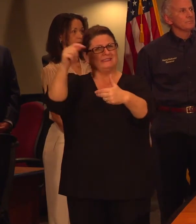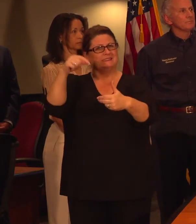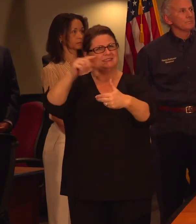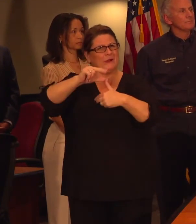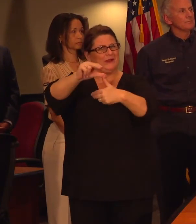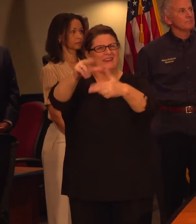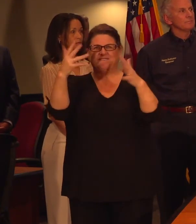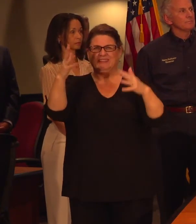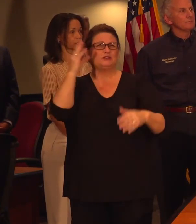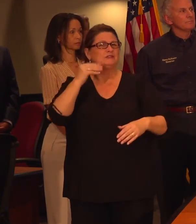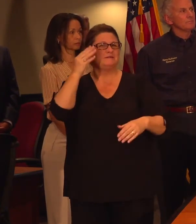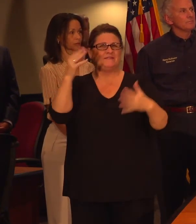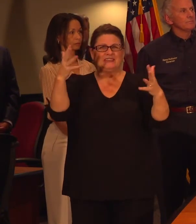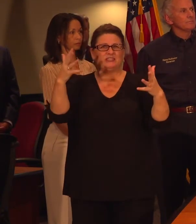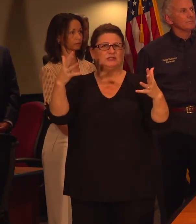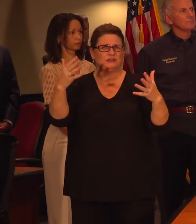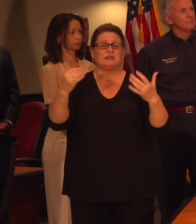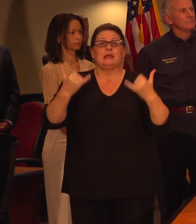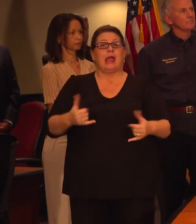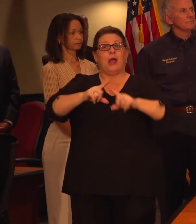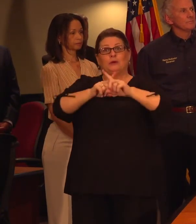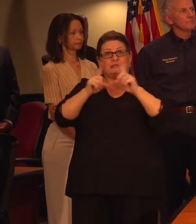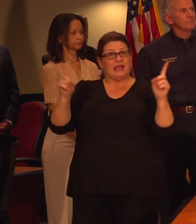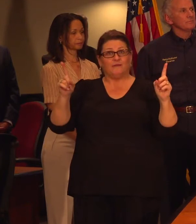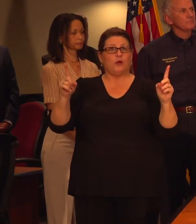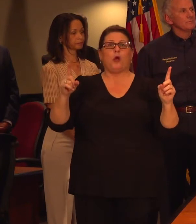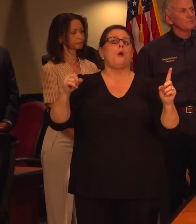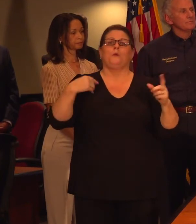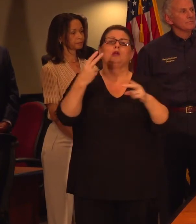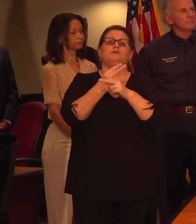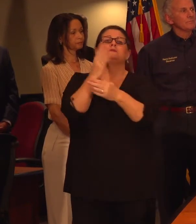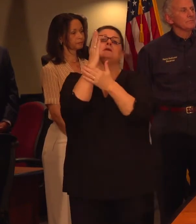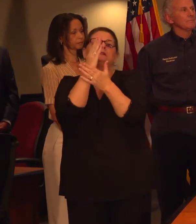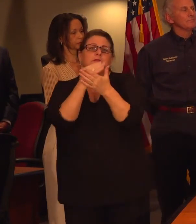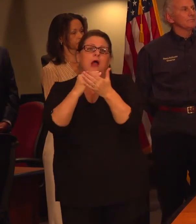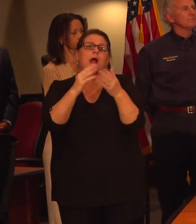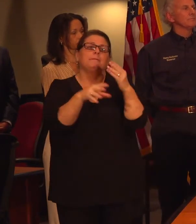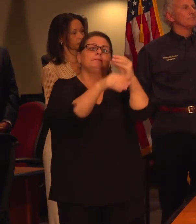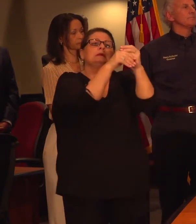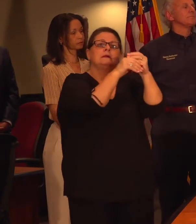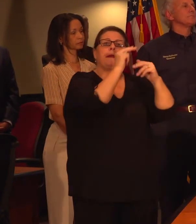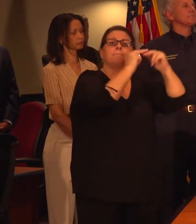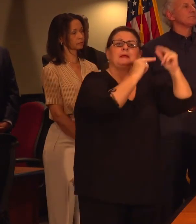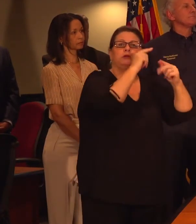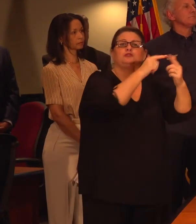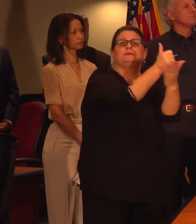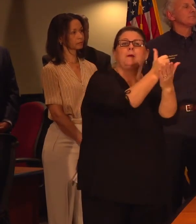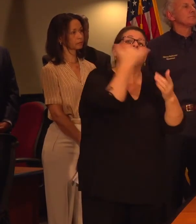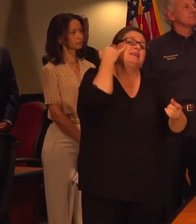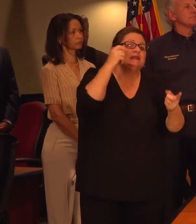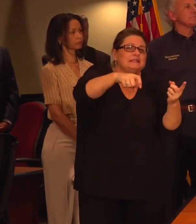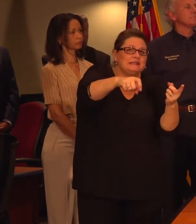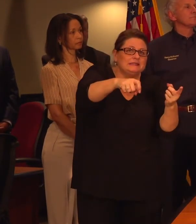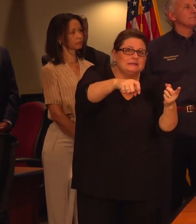plan has been used before. What we're doing different here now is just using some additional facilities to help expand on that footprint.